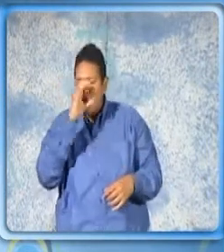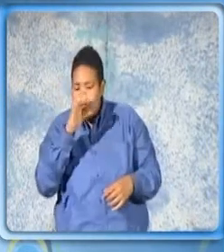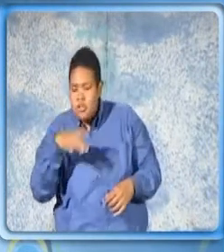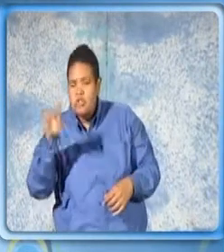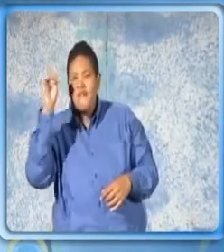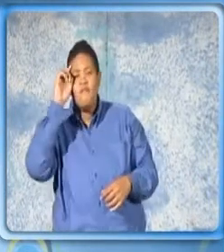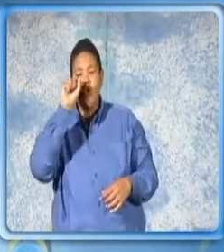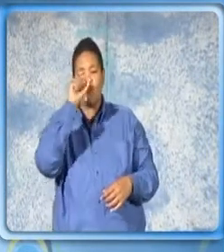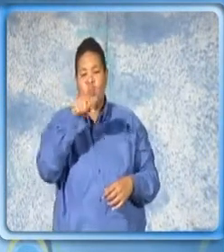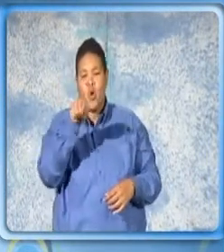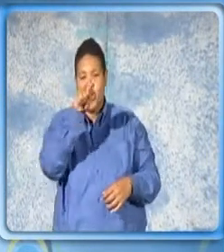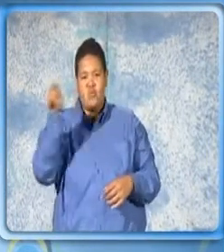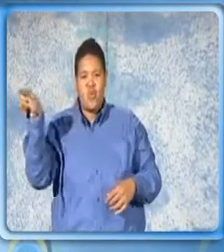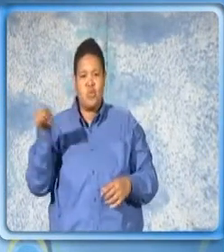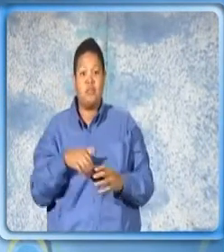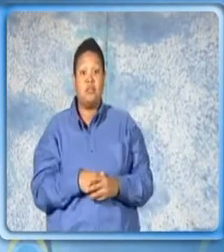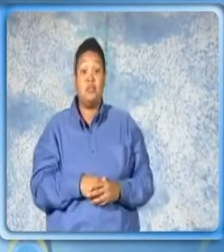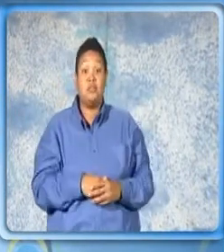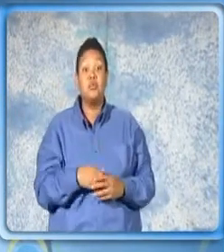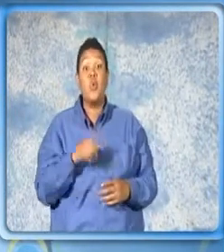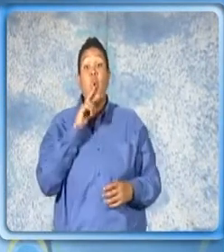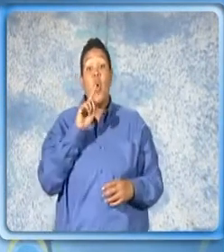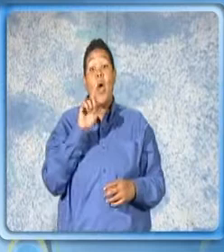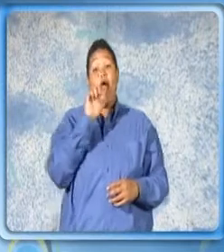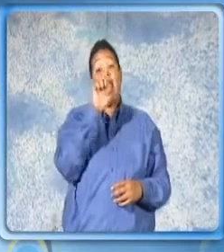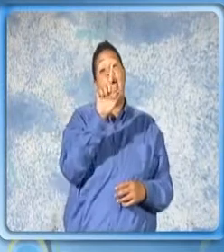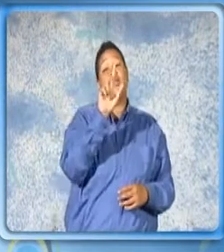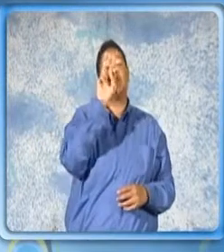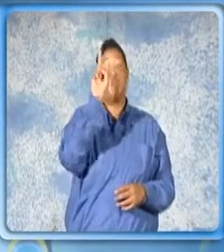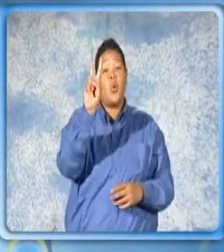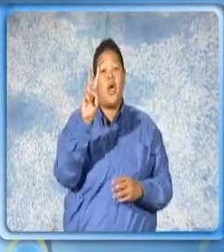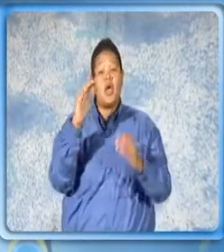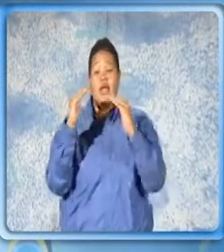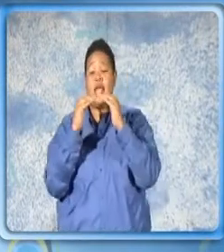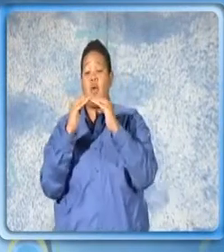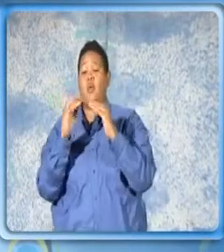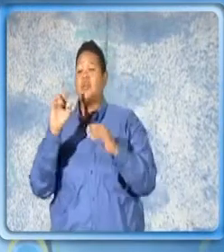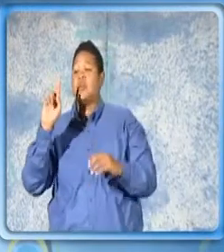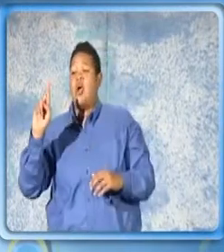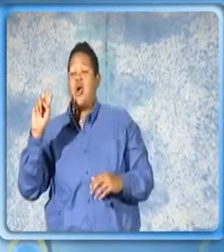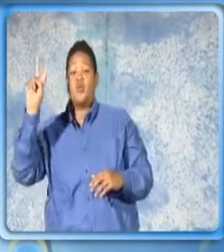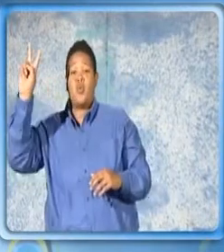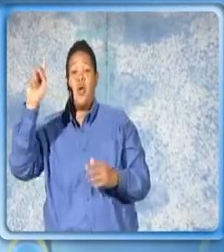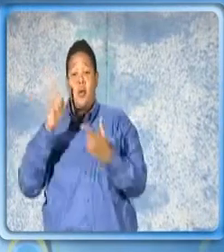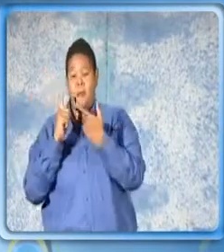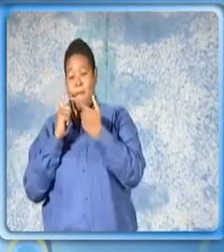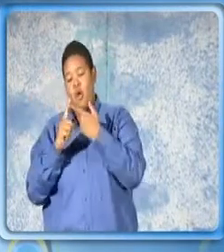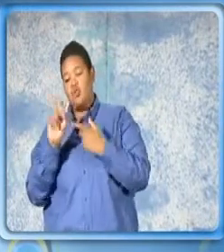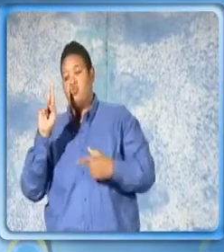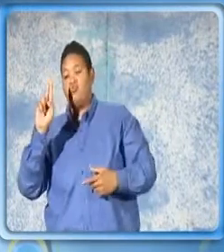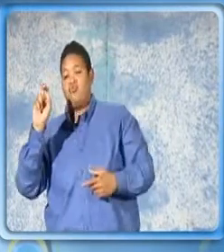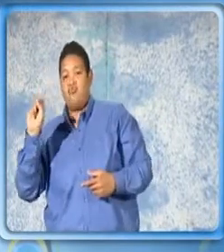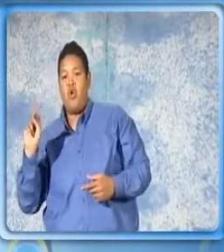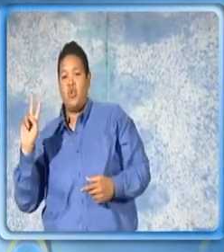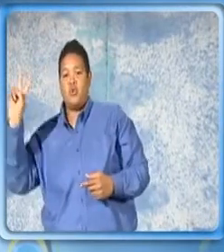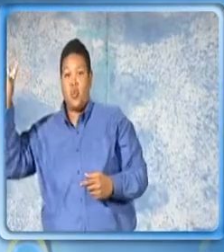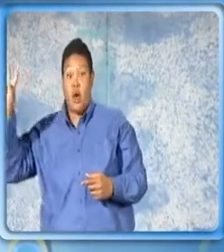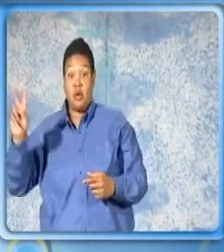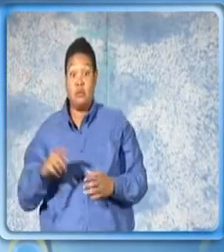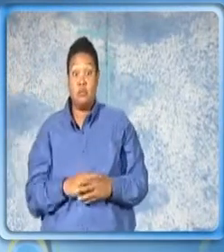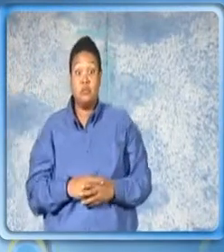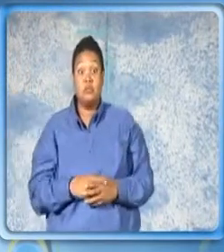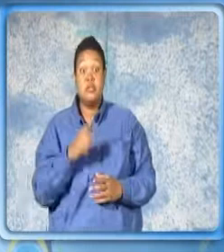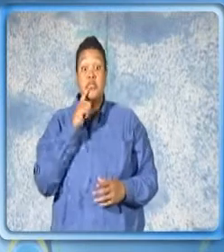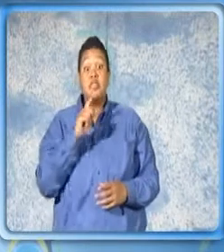root. So length squared equals rise squared plus run squared. Since the rise